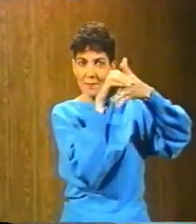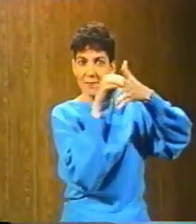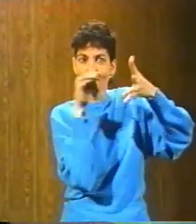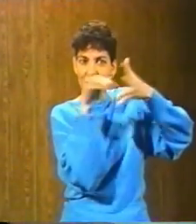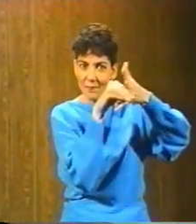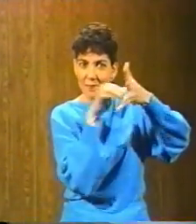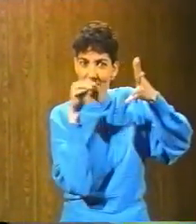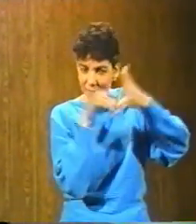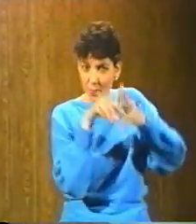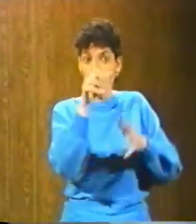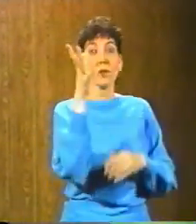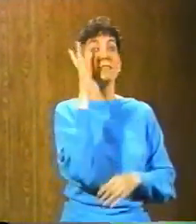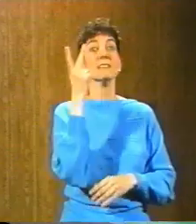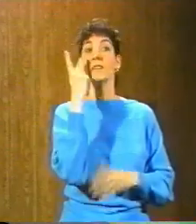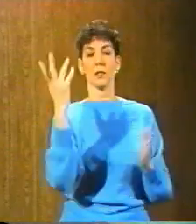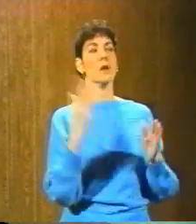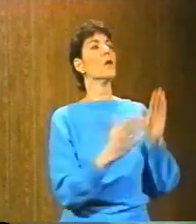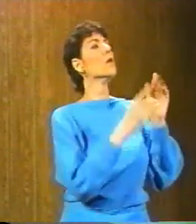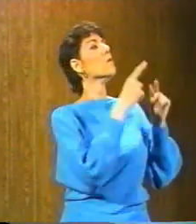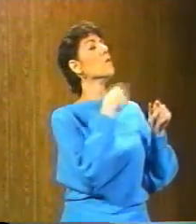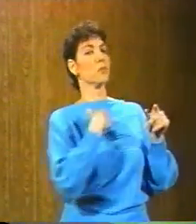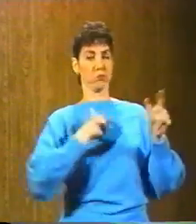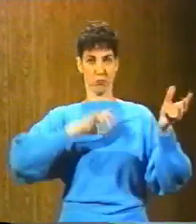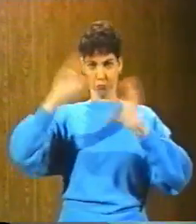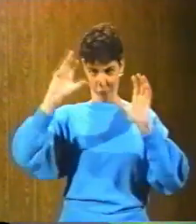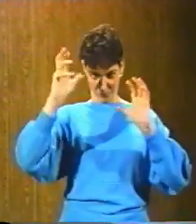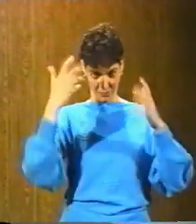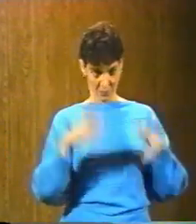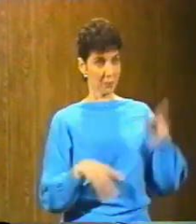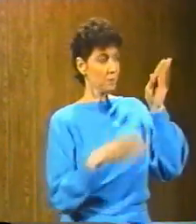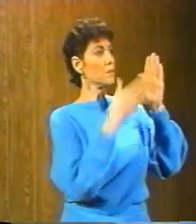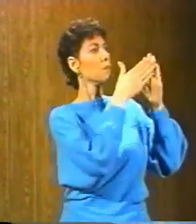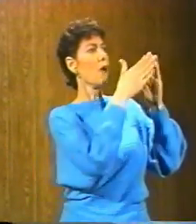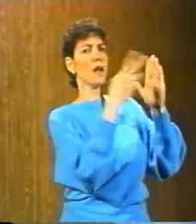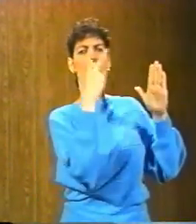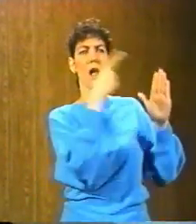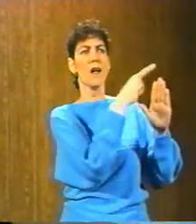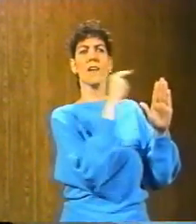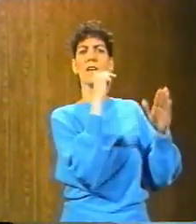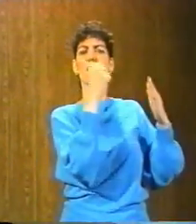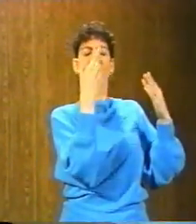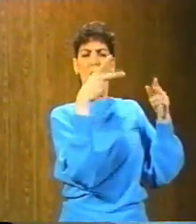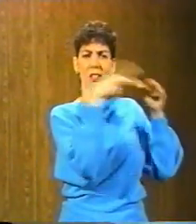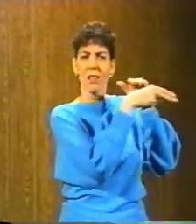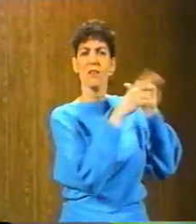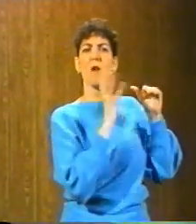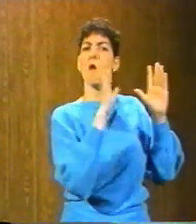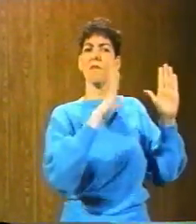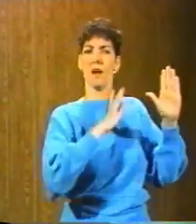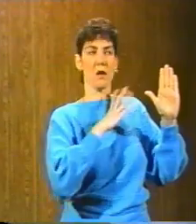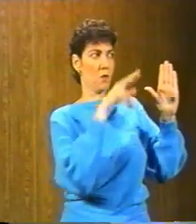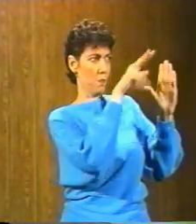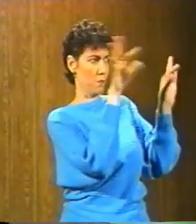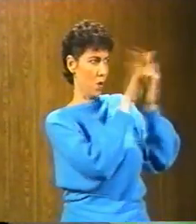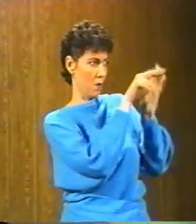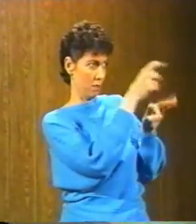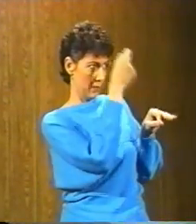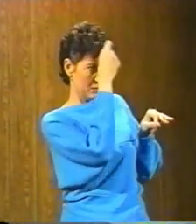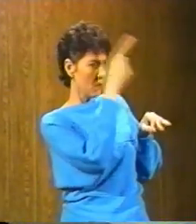Each excerpt will contain some background information or the topic of conversation, so you may see how the numbers